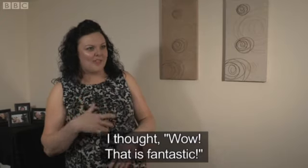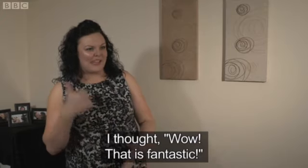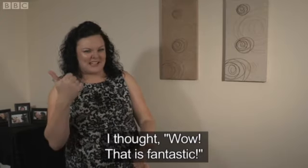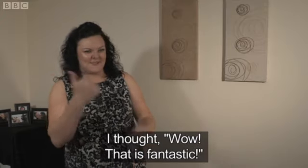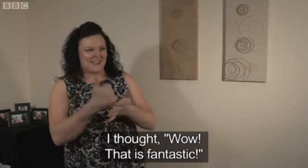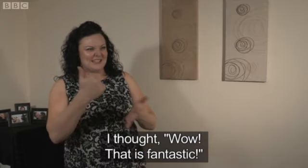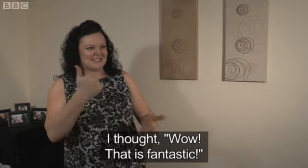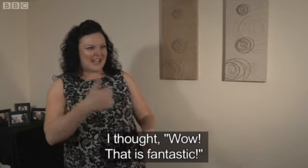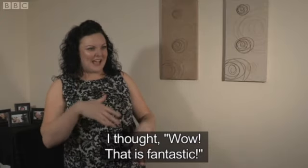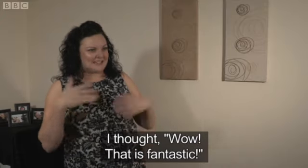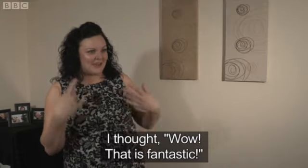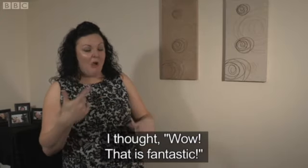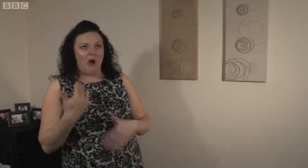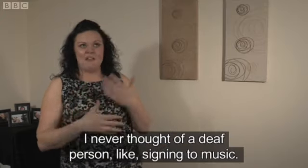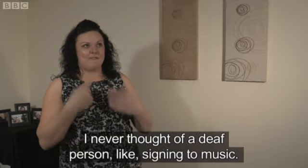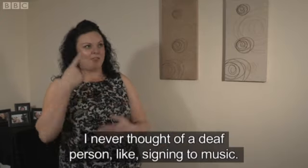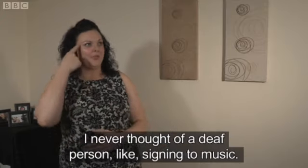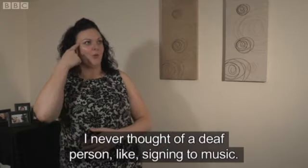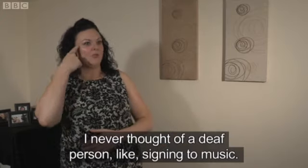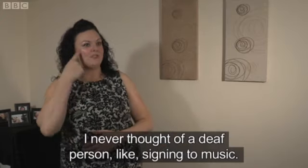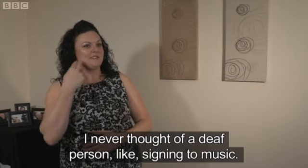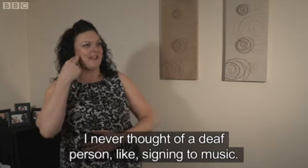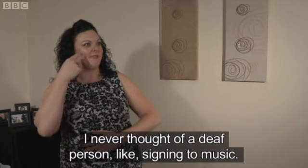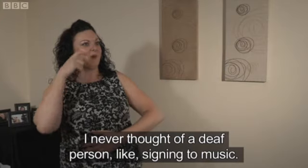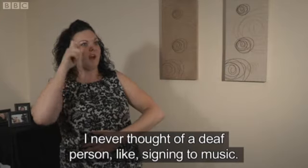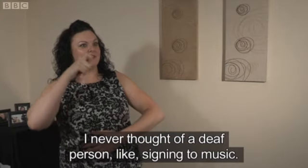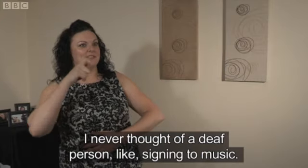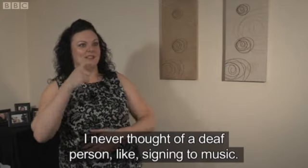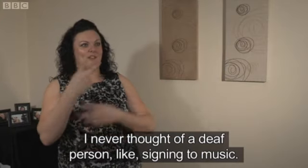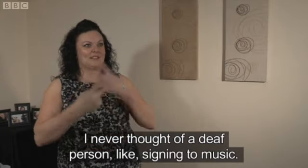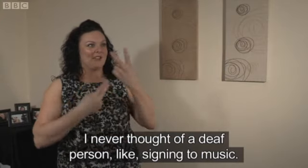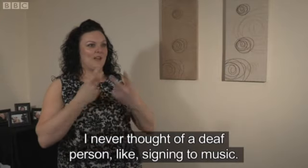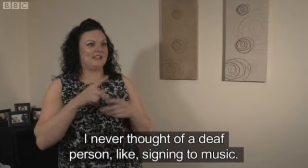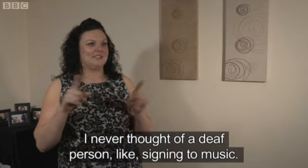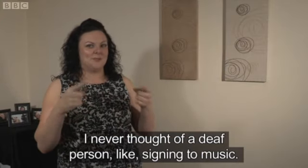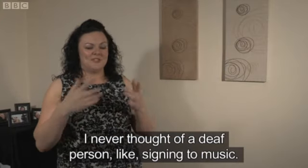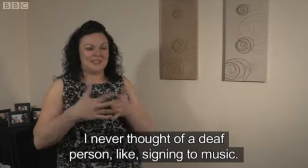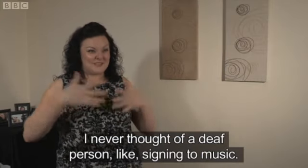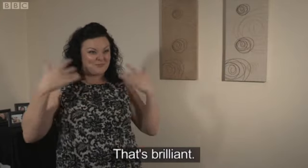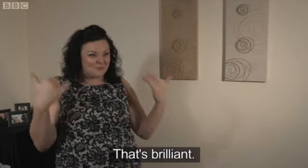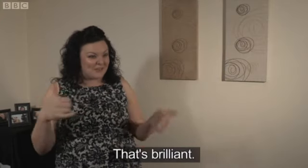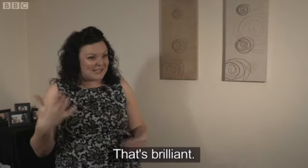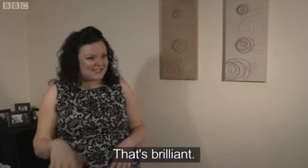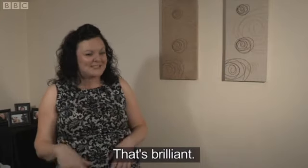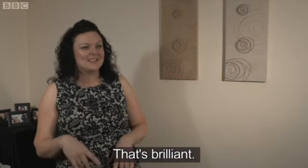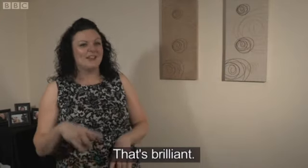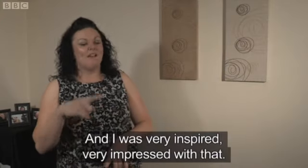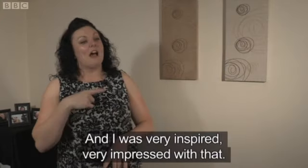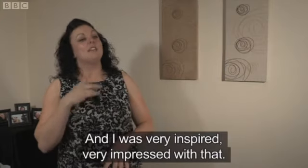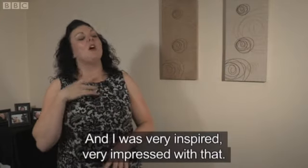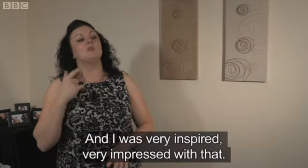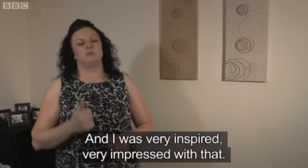is fantastic. I never thought of a deaf person like signing to music. That's brilliant. And I was